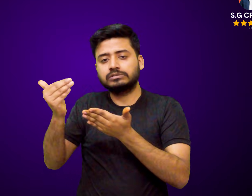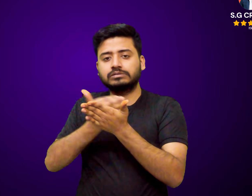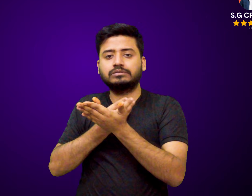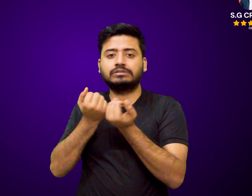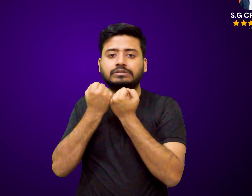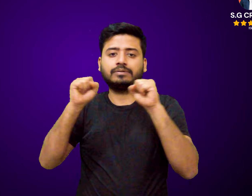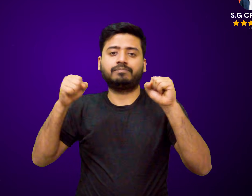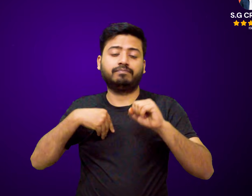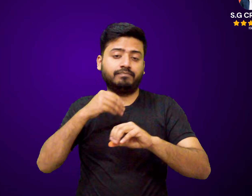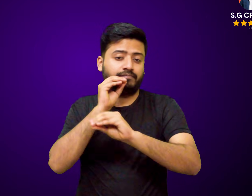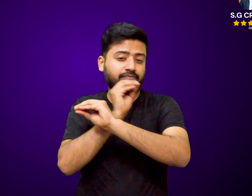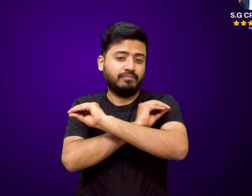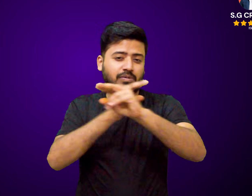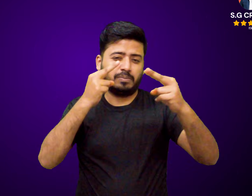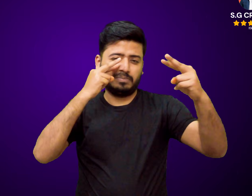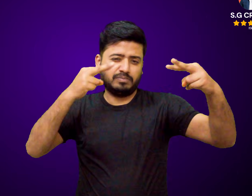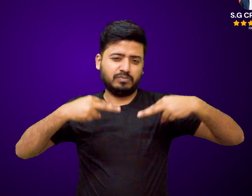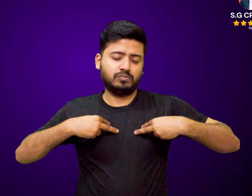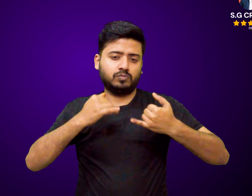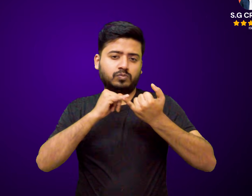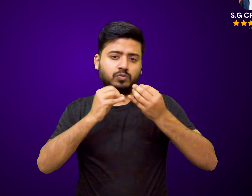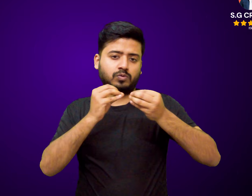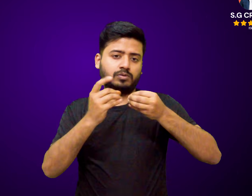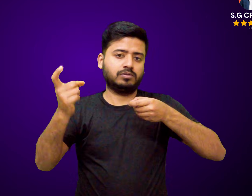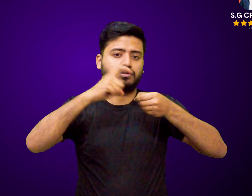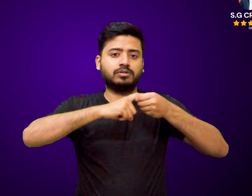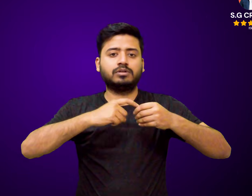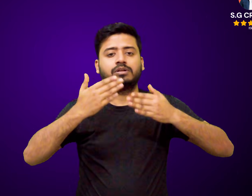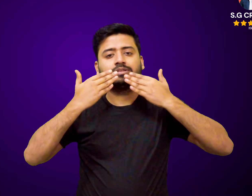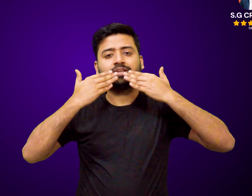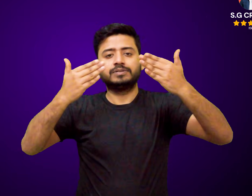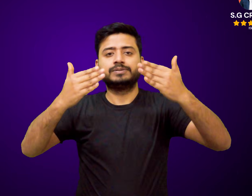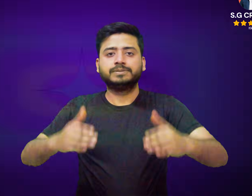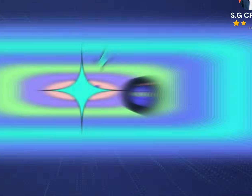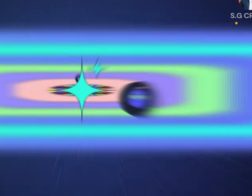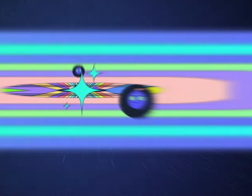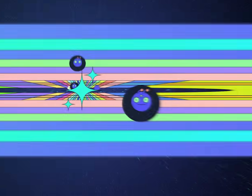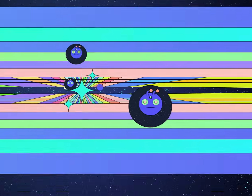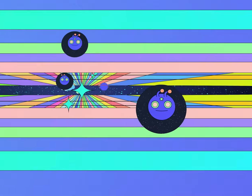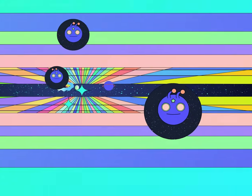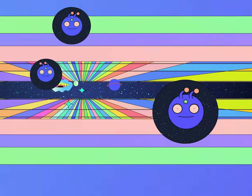information regarding deaf healthcare safety highlights that access to sign language interpreters